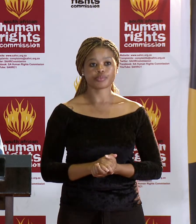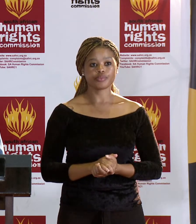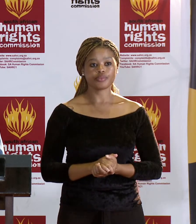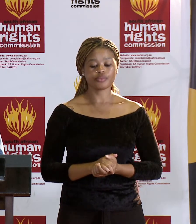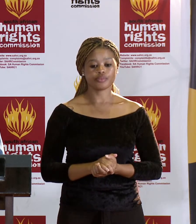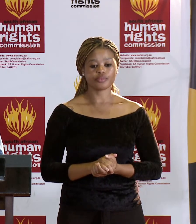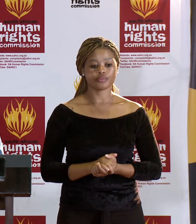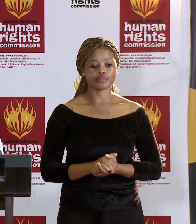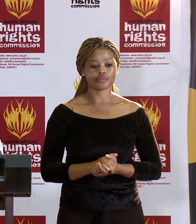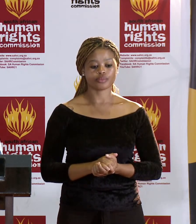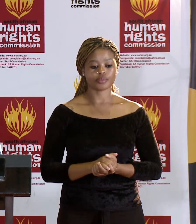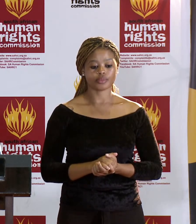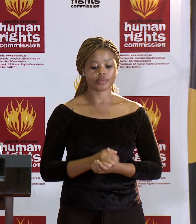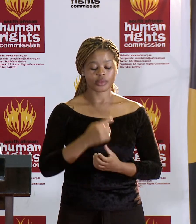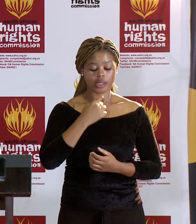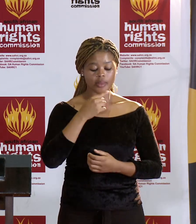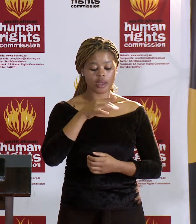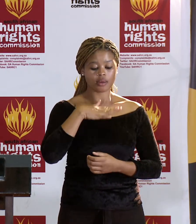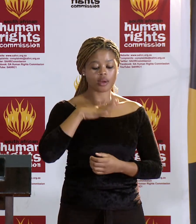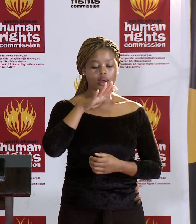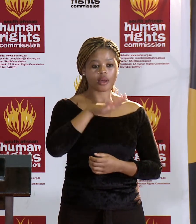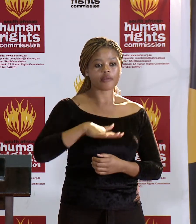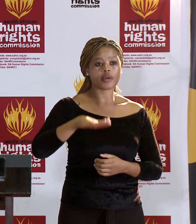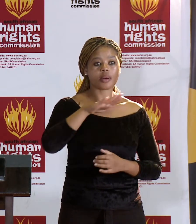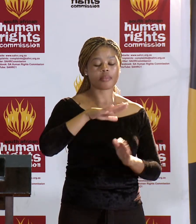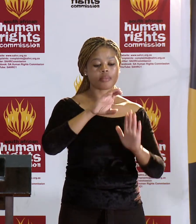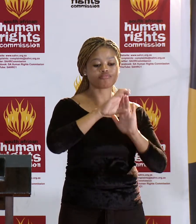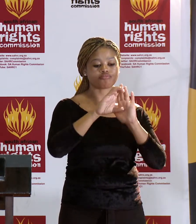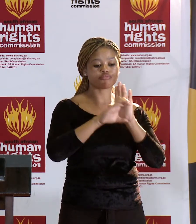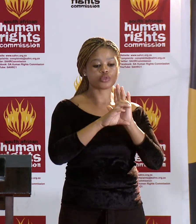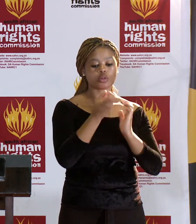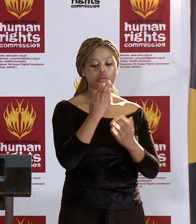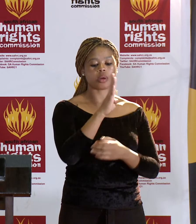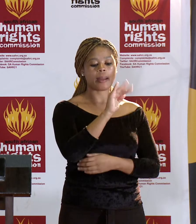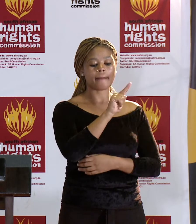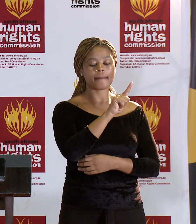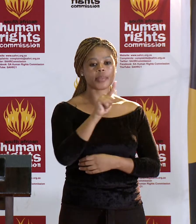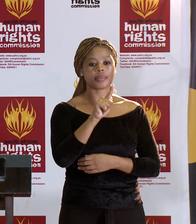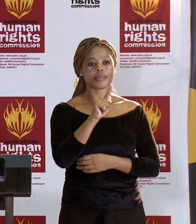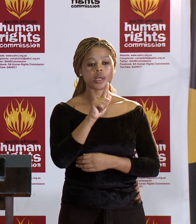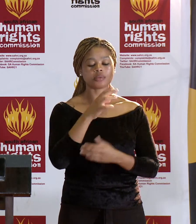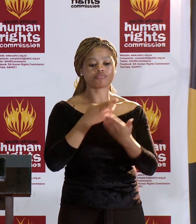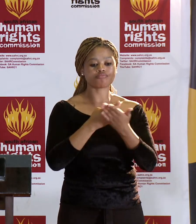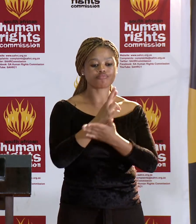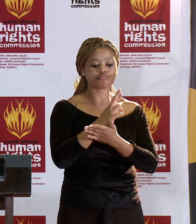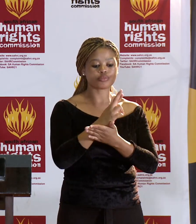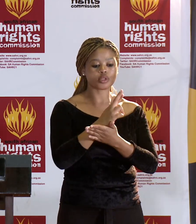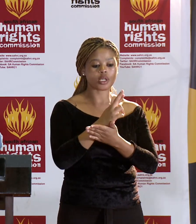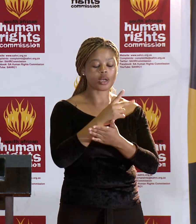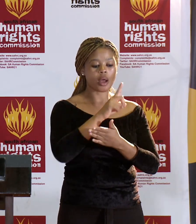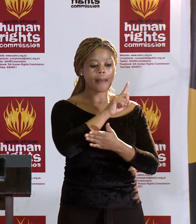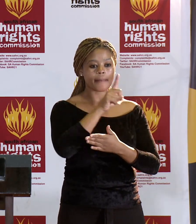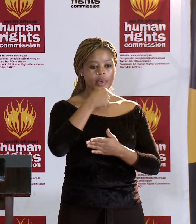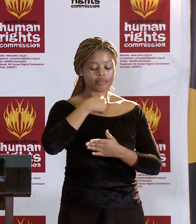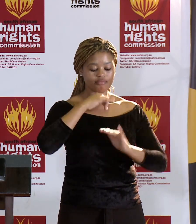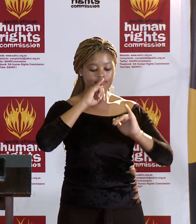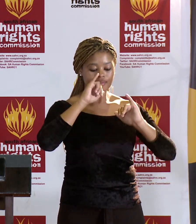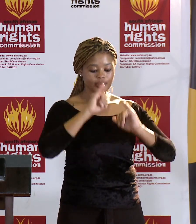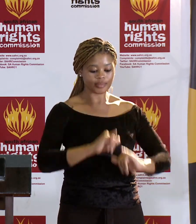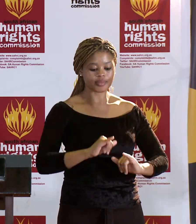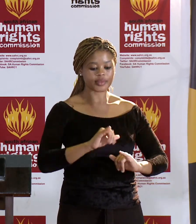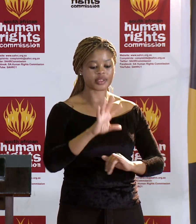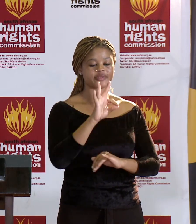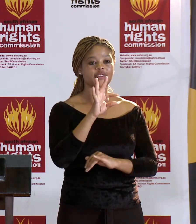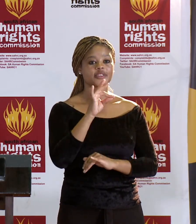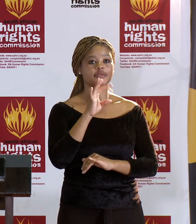isn't because I have placed the Constitution or the Bill of Rights on the wall, but because I live it